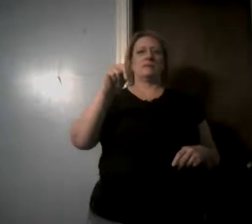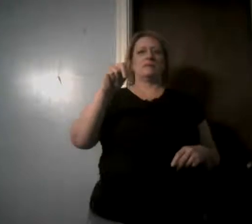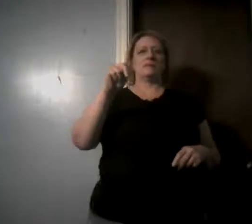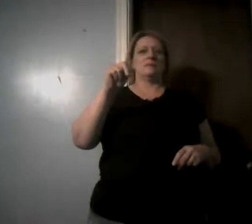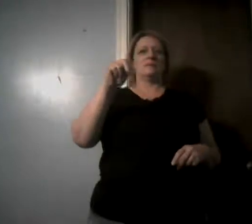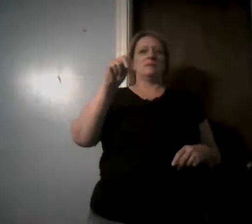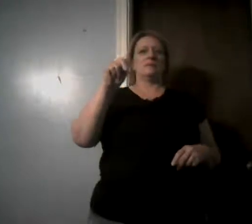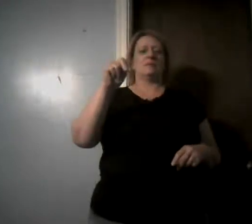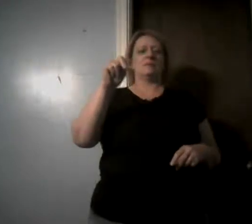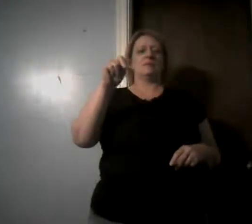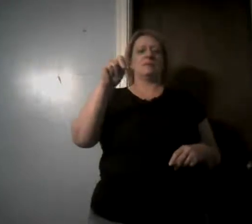Neuropathy.